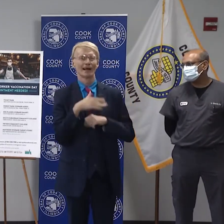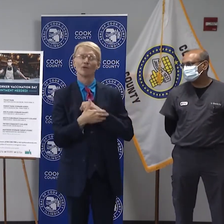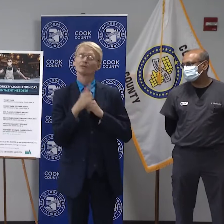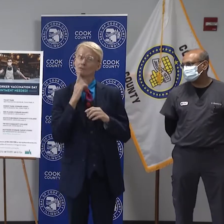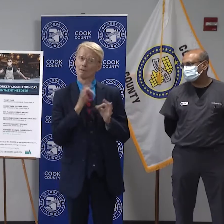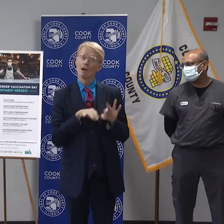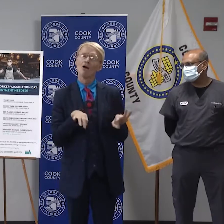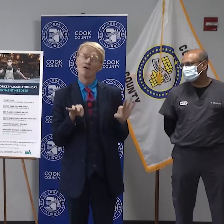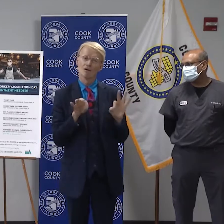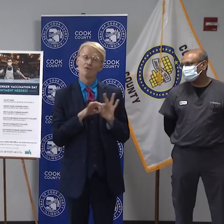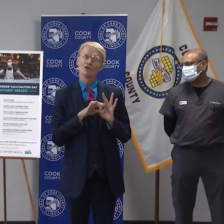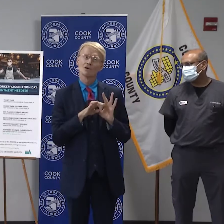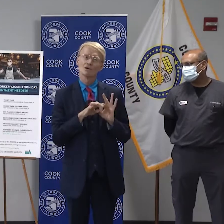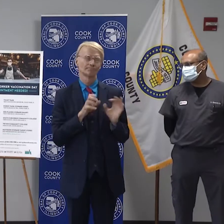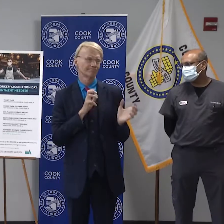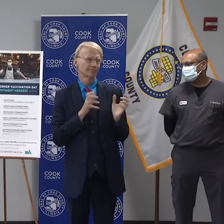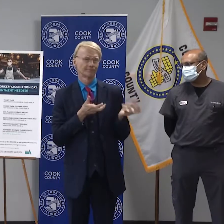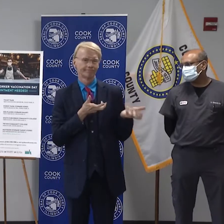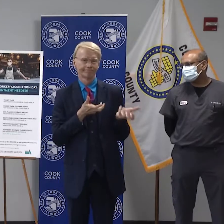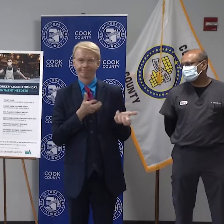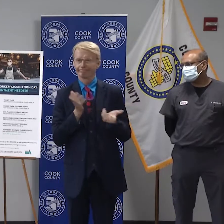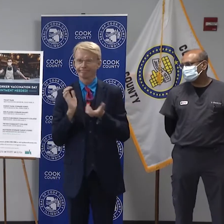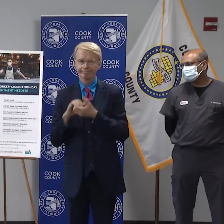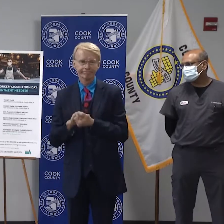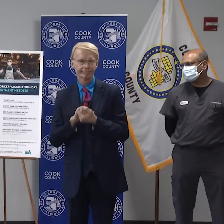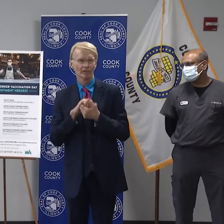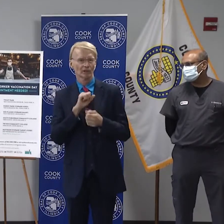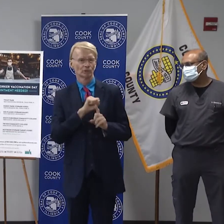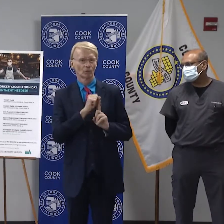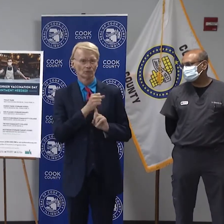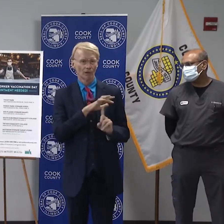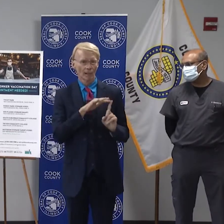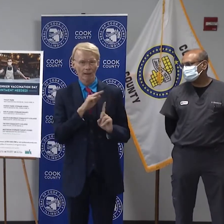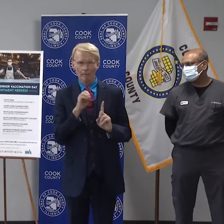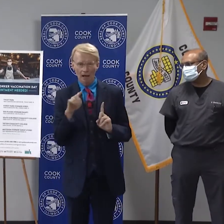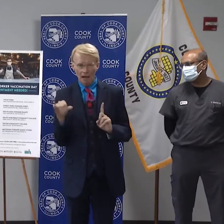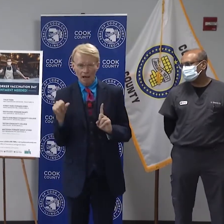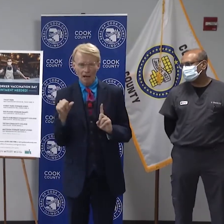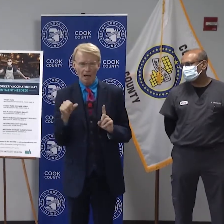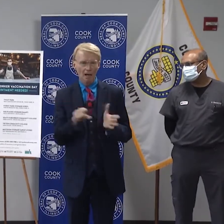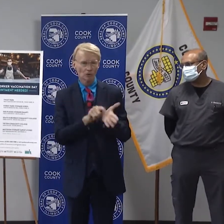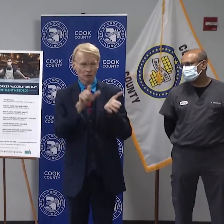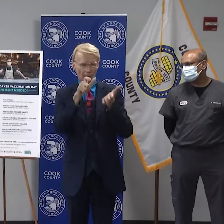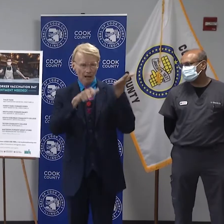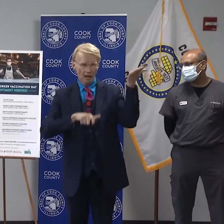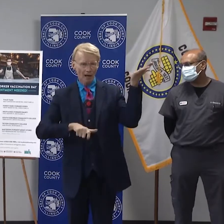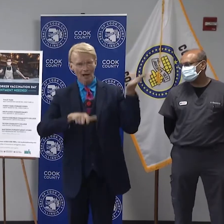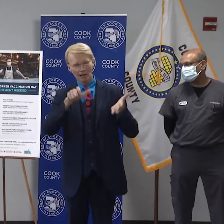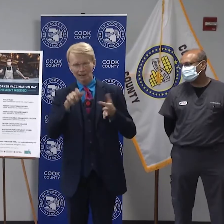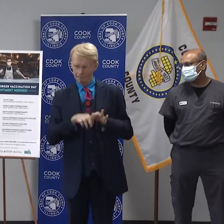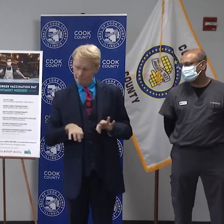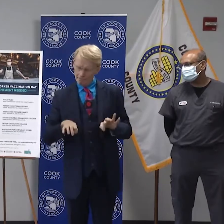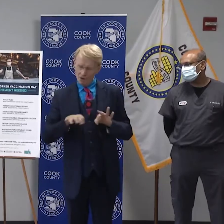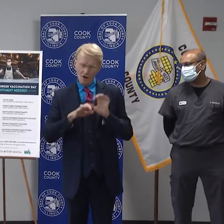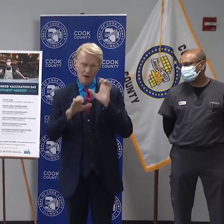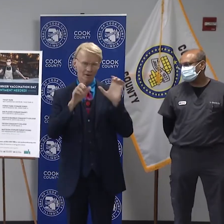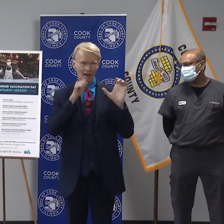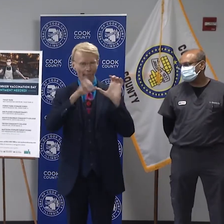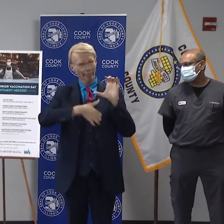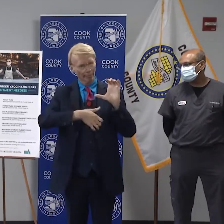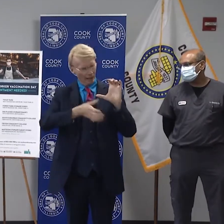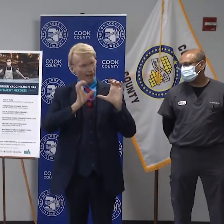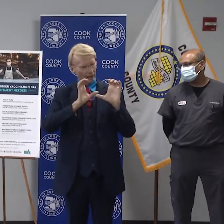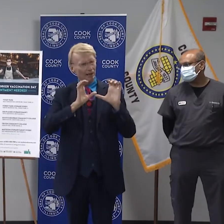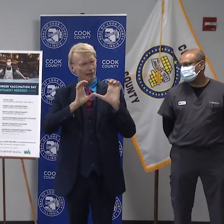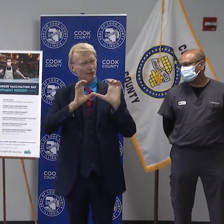important. So we're communicating with our members on social media through our newsletter because communication is the key to success, and that's what we're doing here